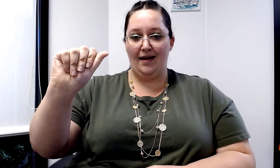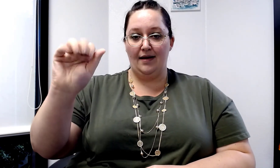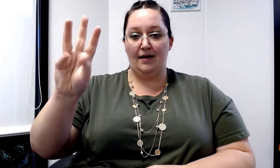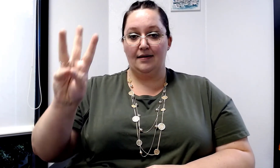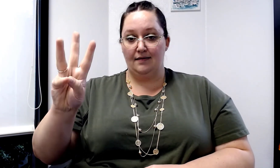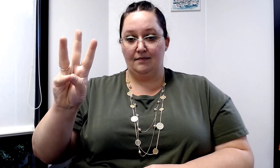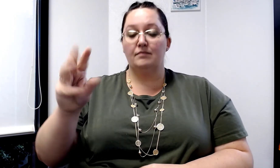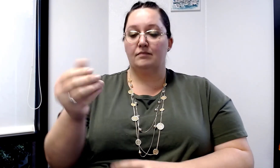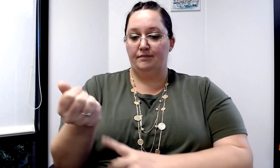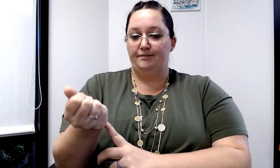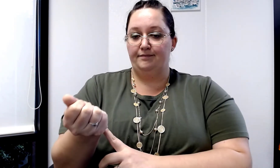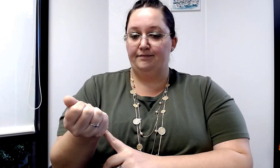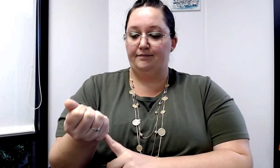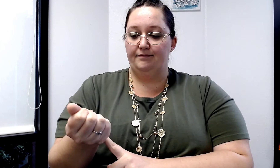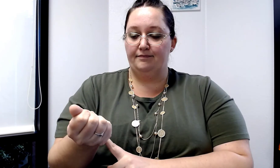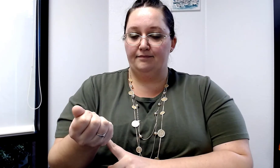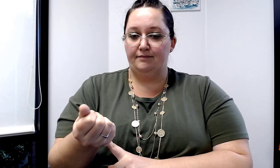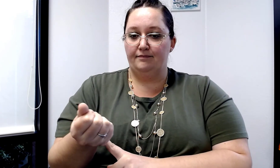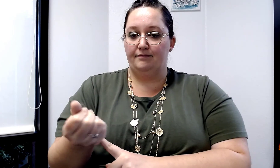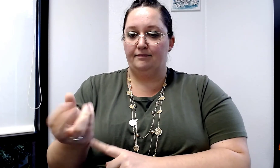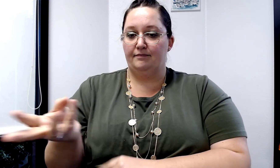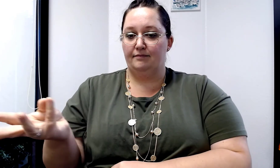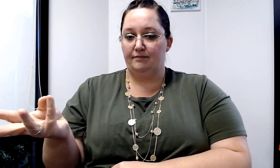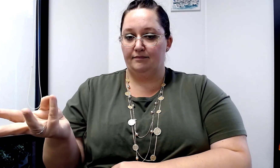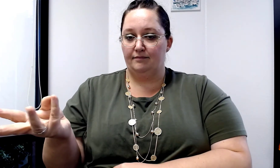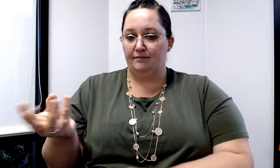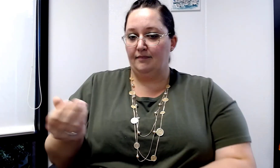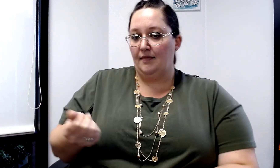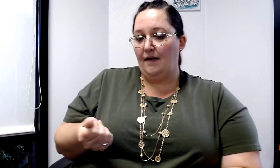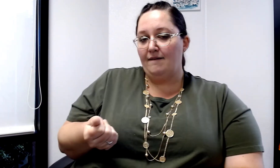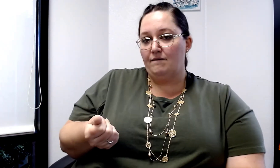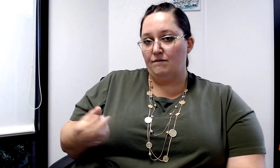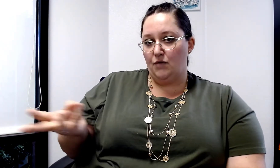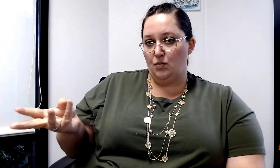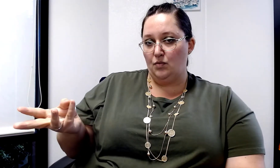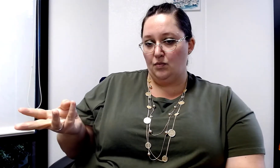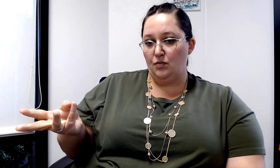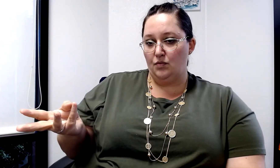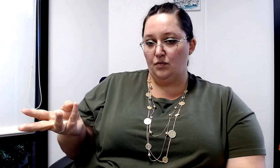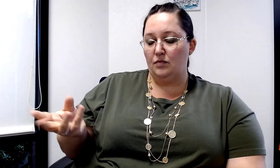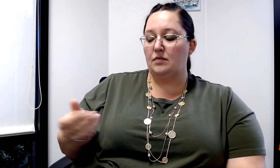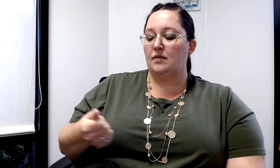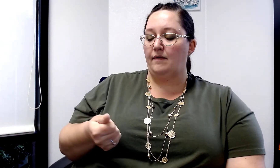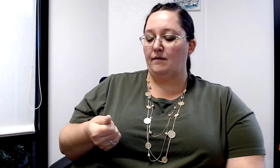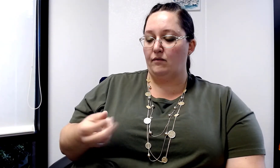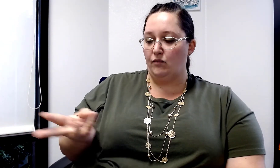Few. You're going to go from an A to a W. A few.